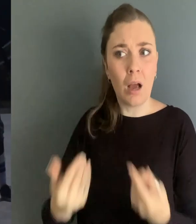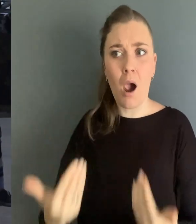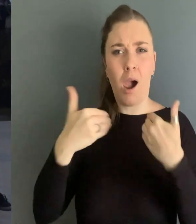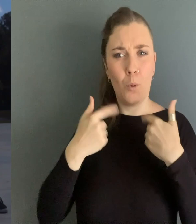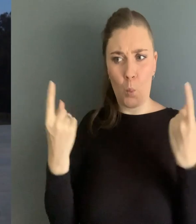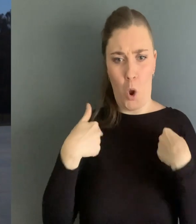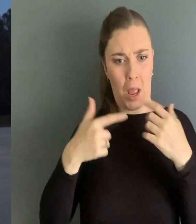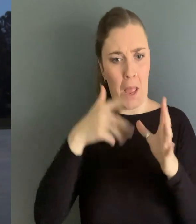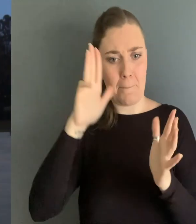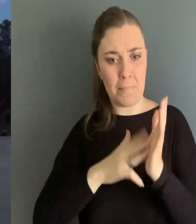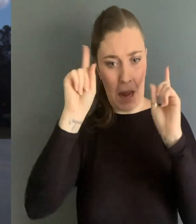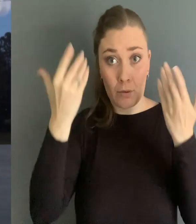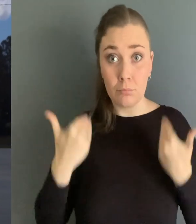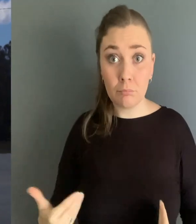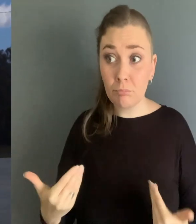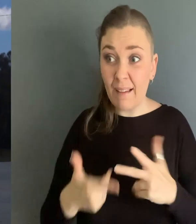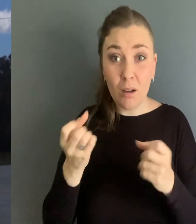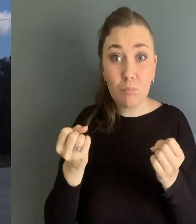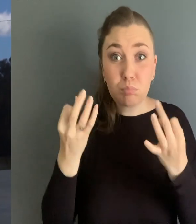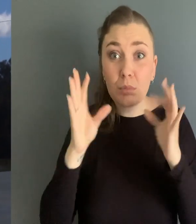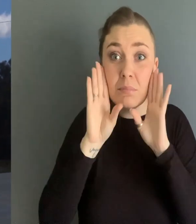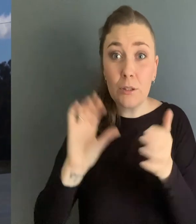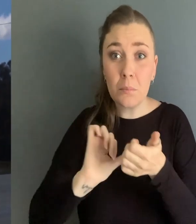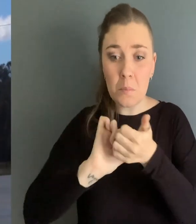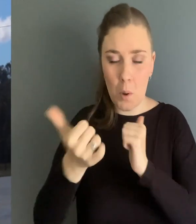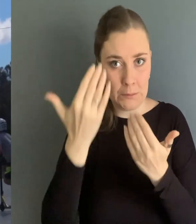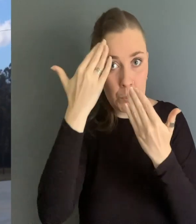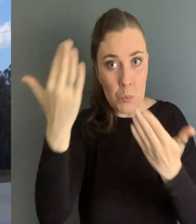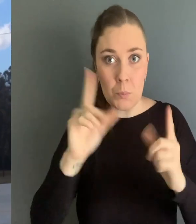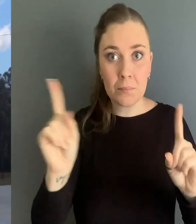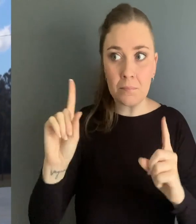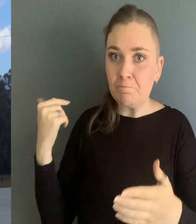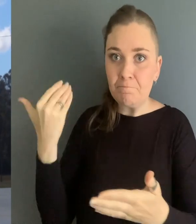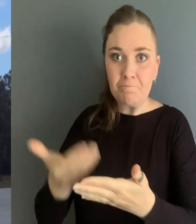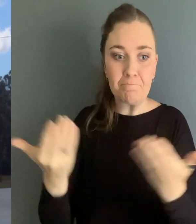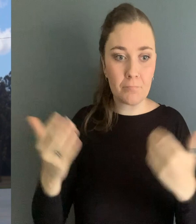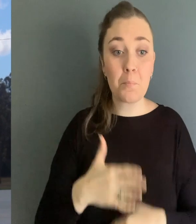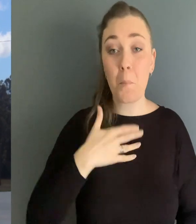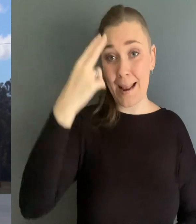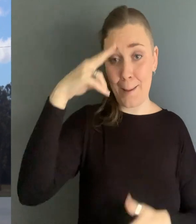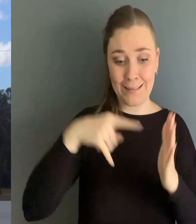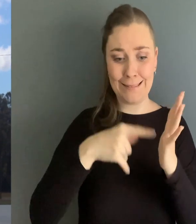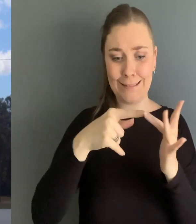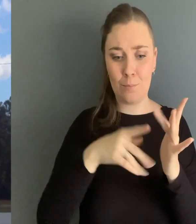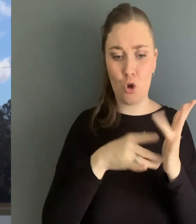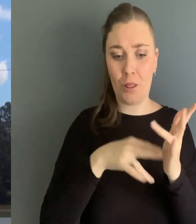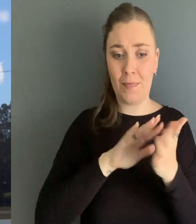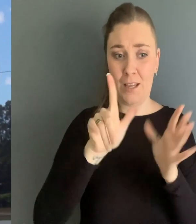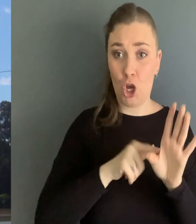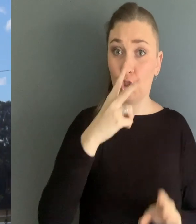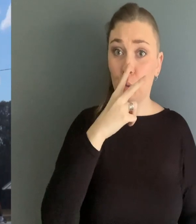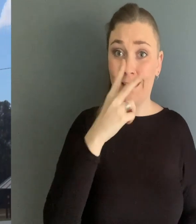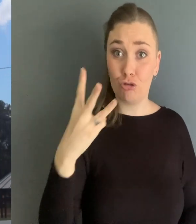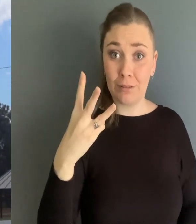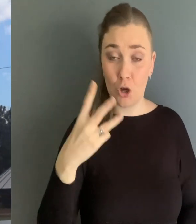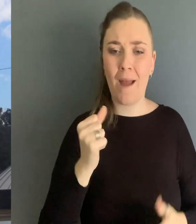as a person i don't know where i'd be if i didn't have this amazing sport my name is Timothy Lachlan i'm 23 years old